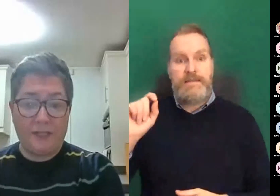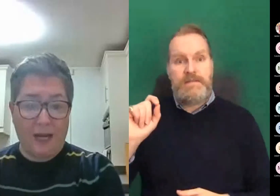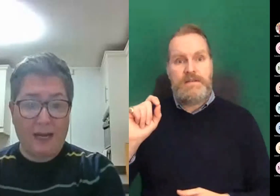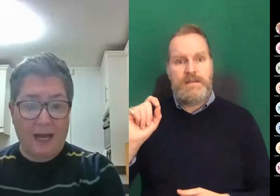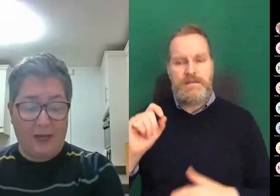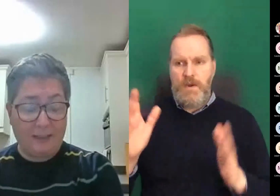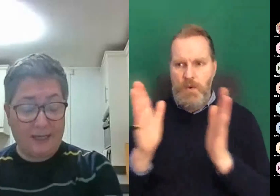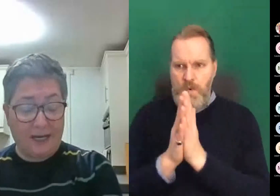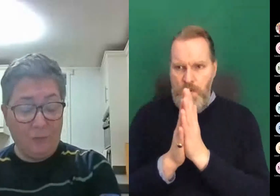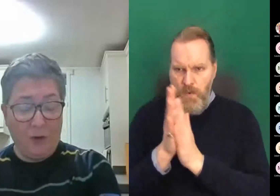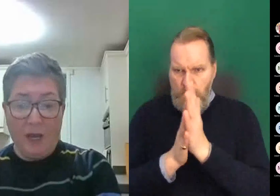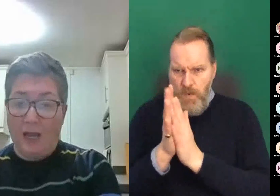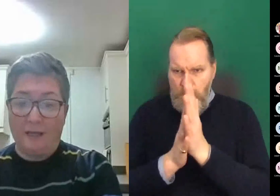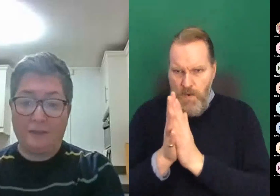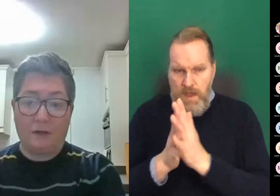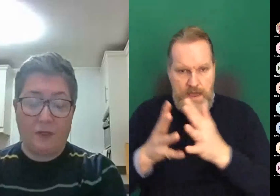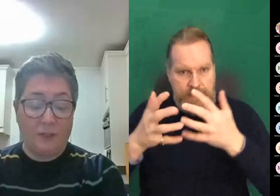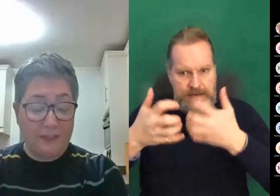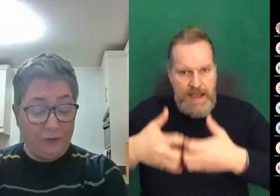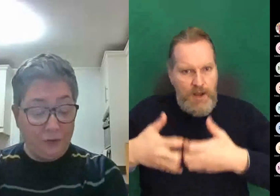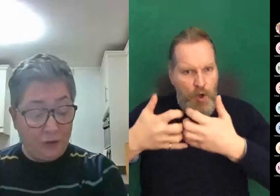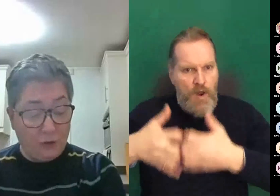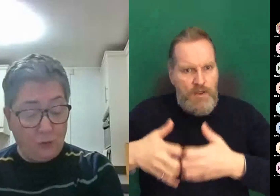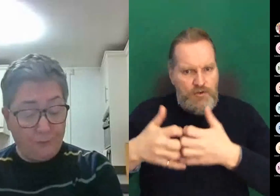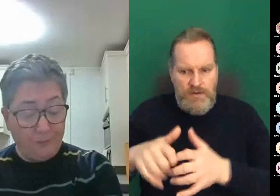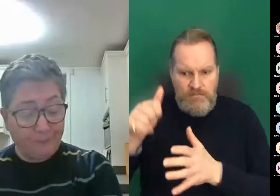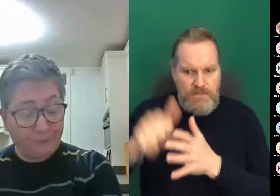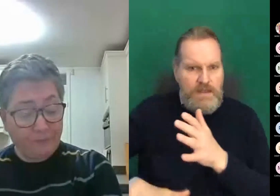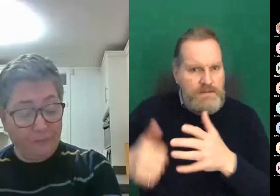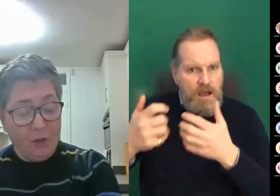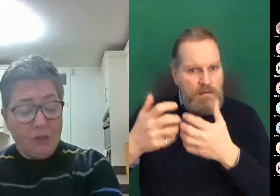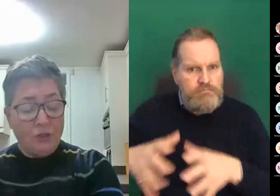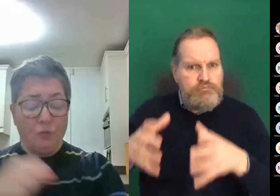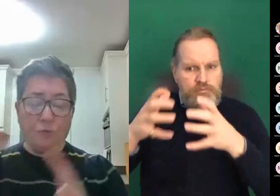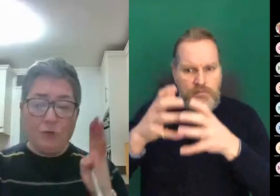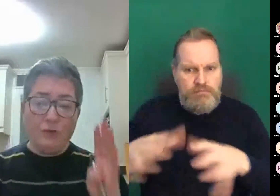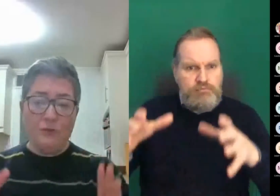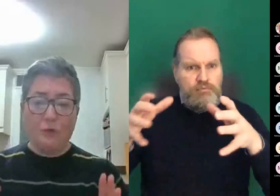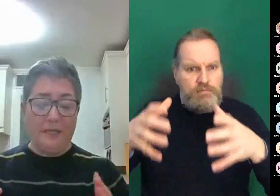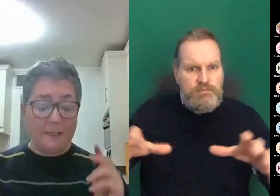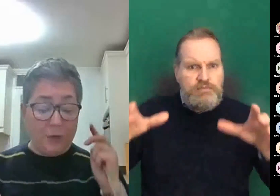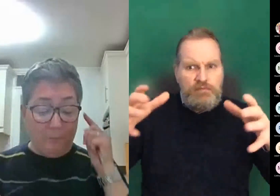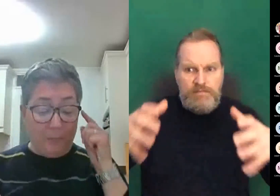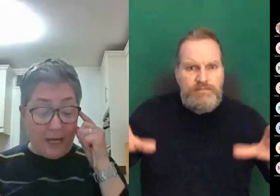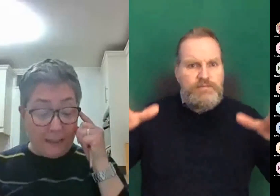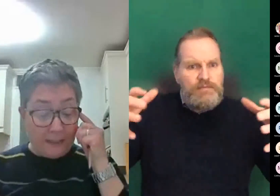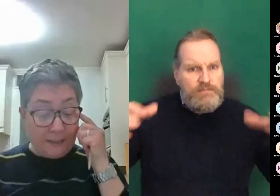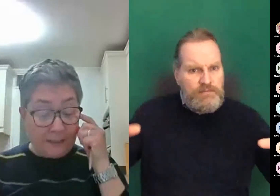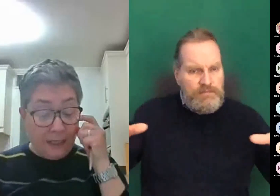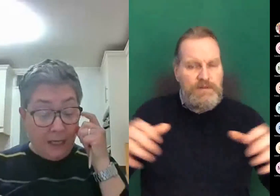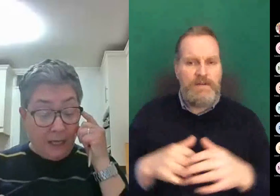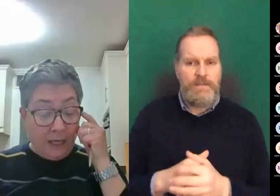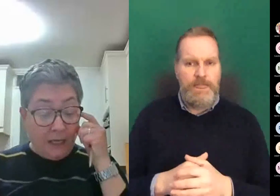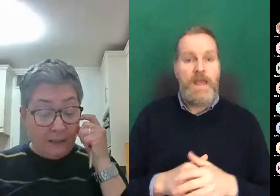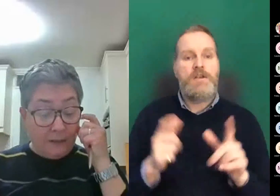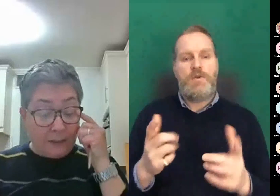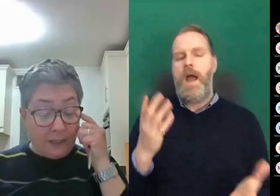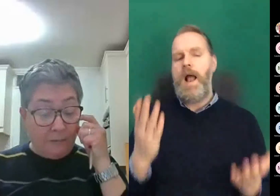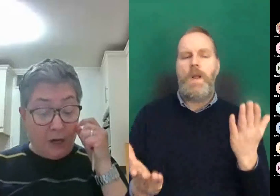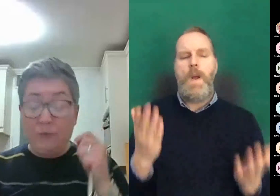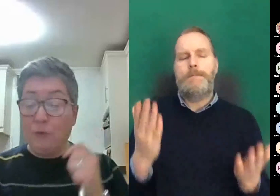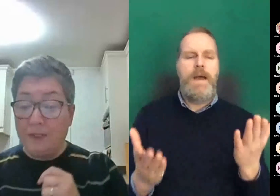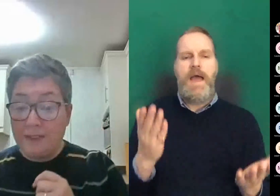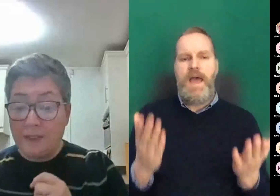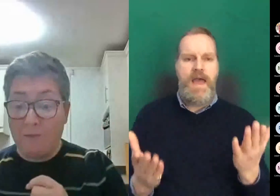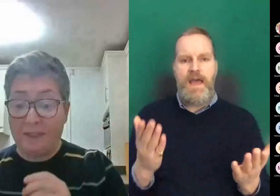high level of tech at that time and have continued to grow. So what I'm going to do is I'm going to make some comparisons